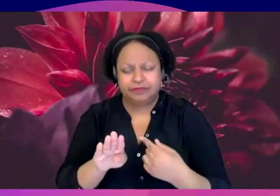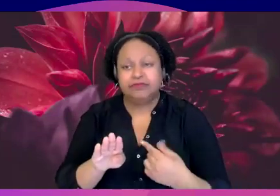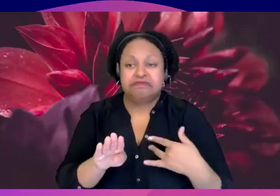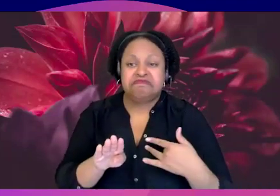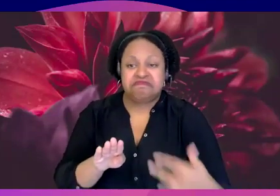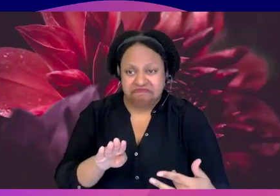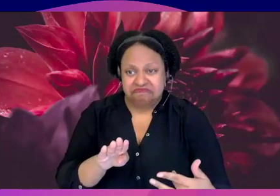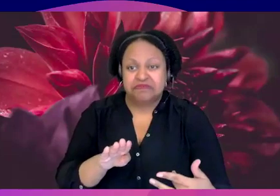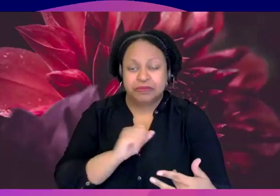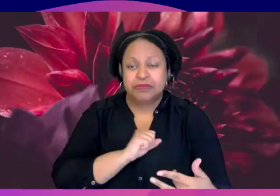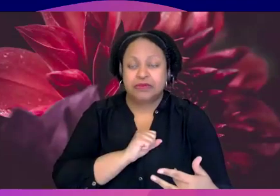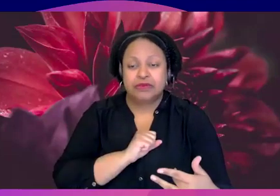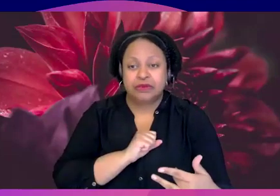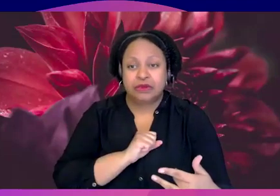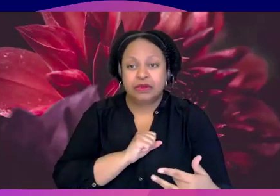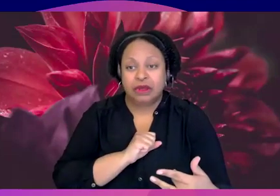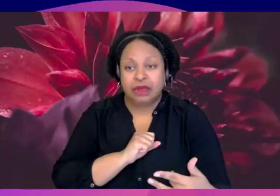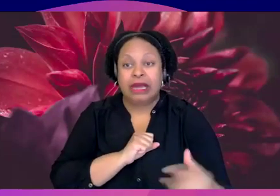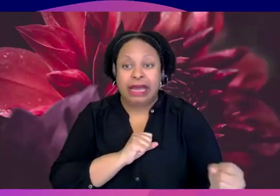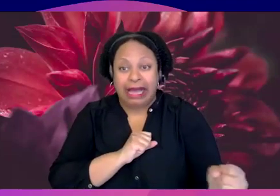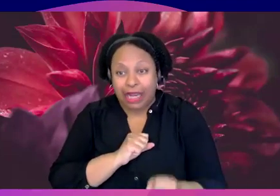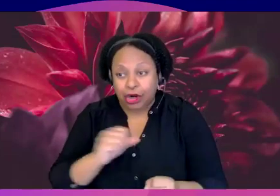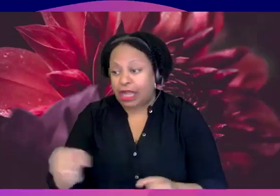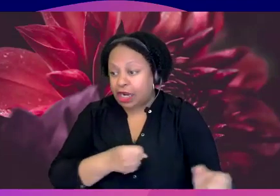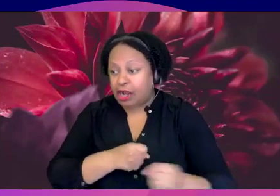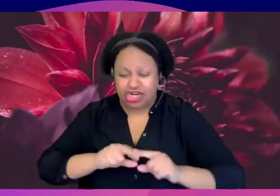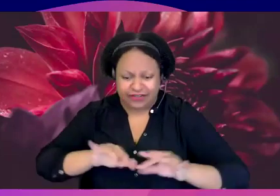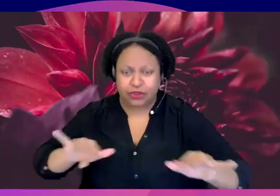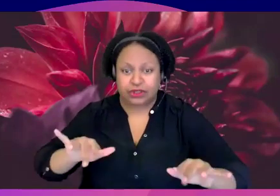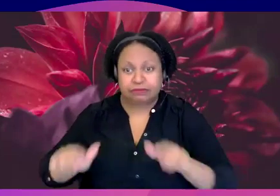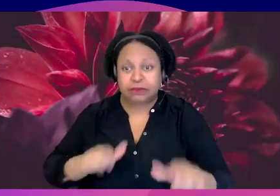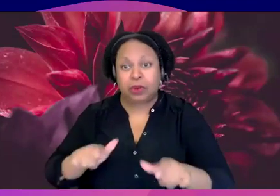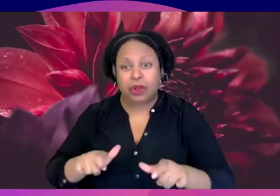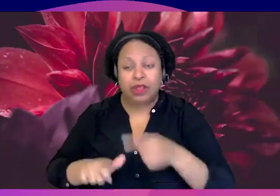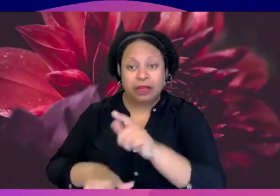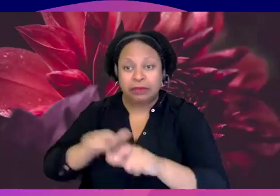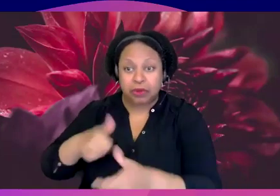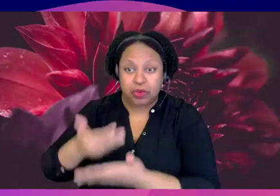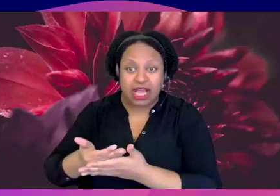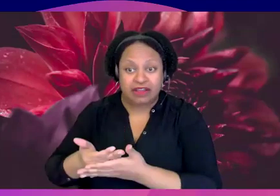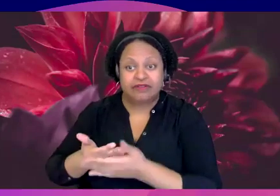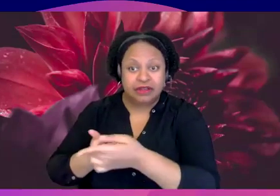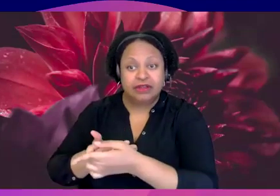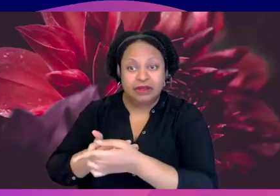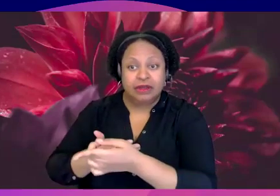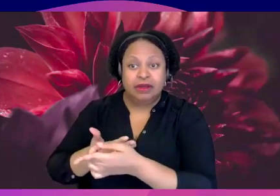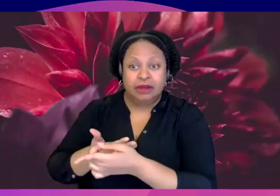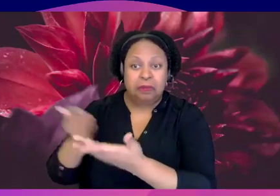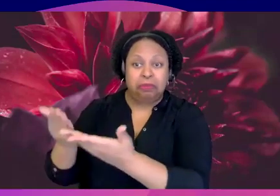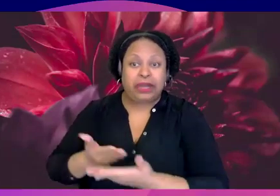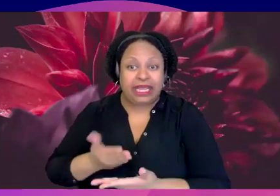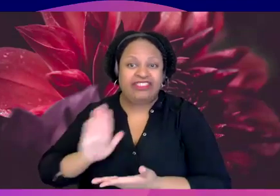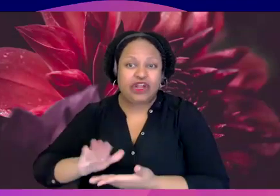from diverse places around the province, and people are bringing in toxic work culture patterns